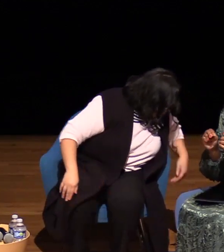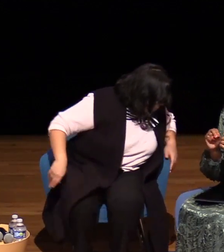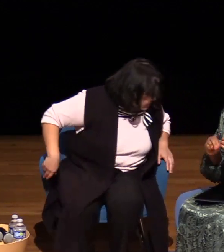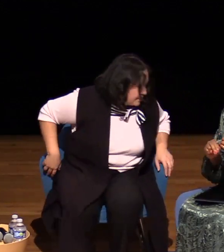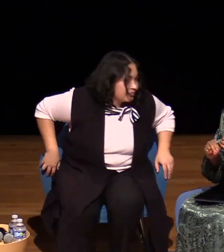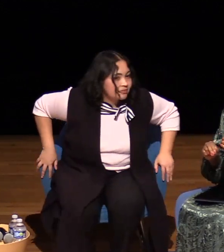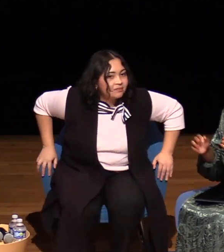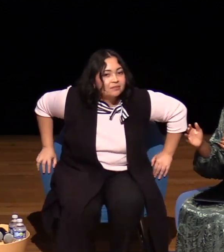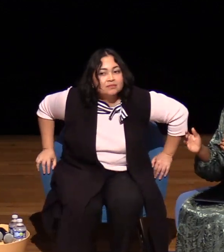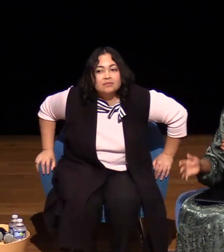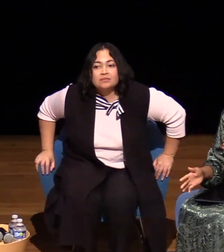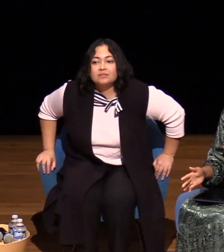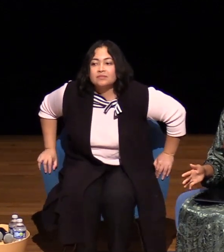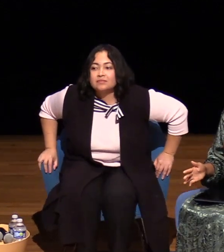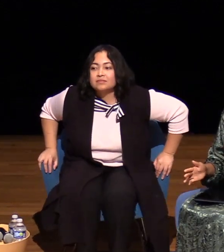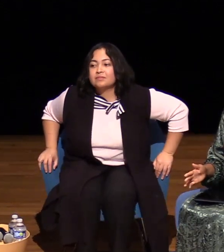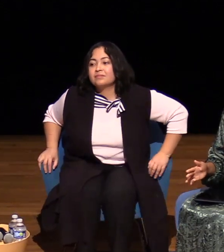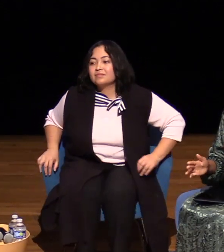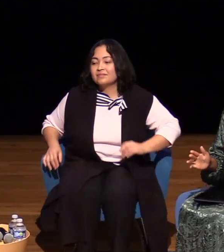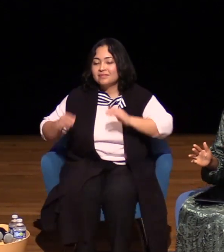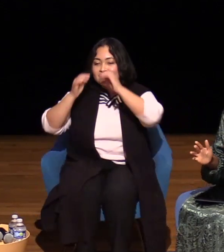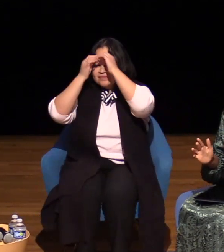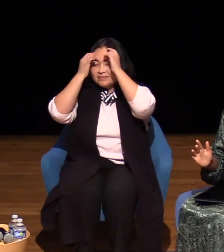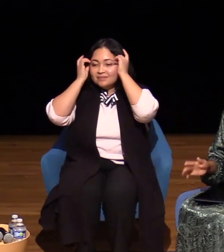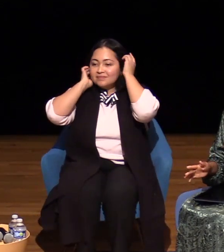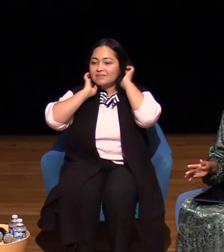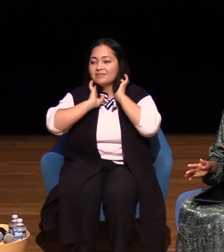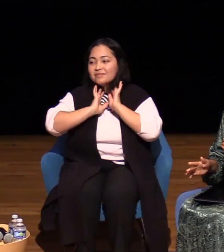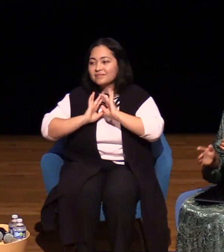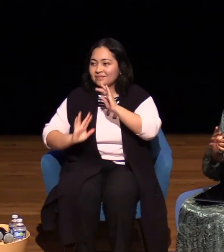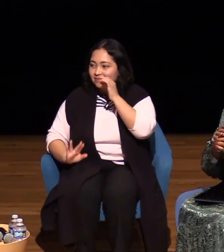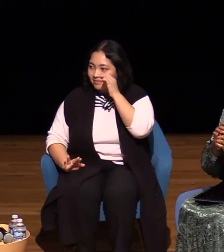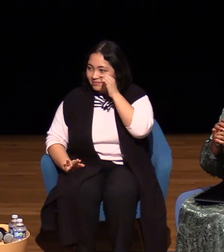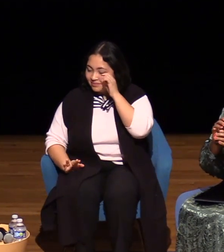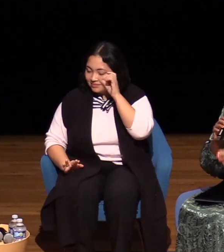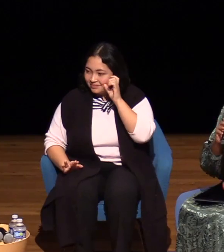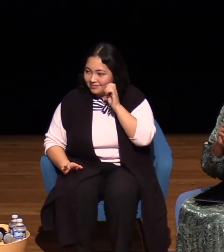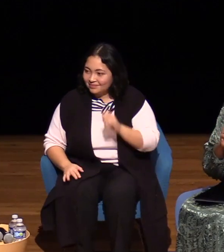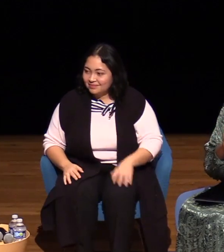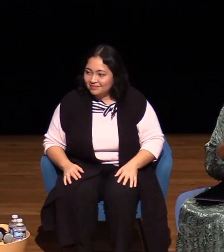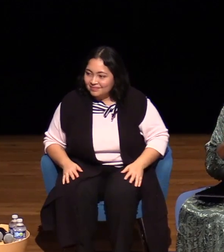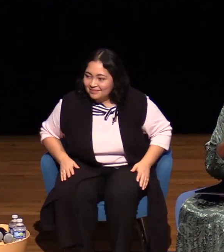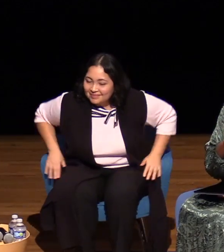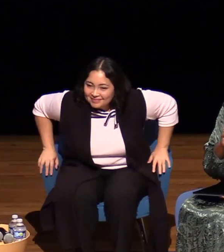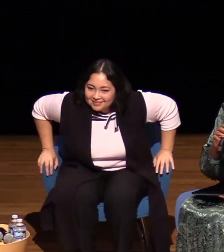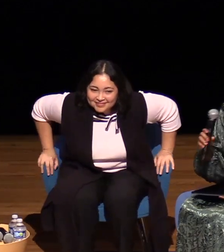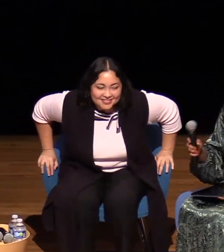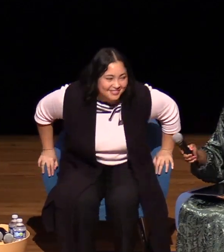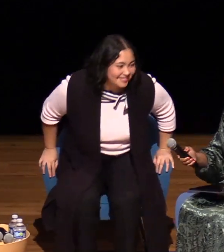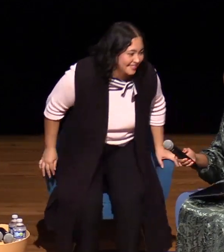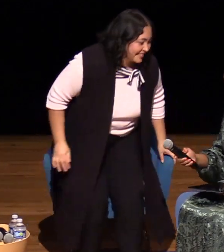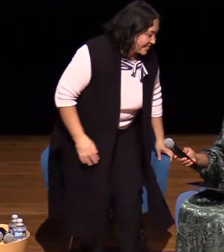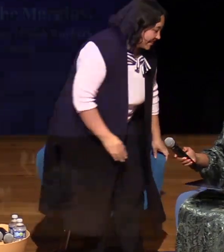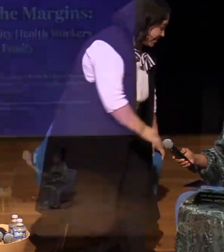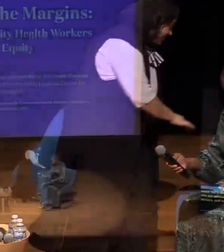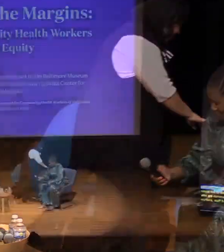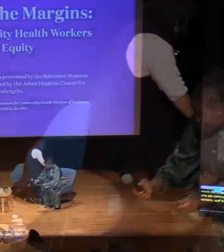program contributors to please come on the stage for a picture. So again, thank you so much.